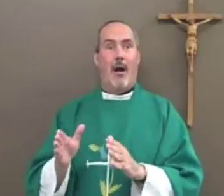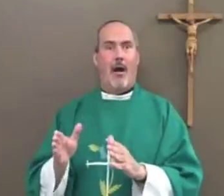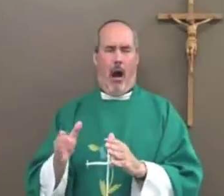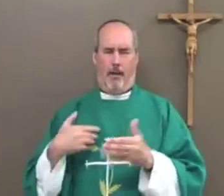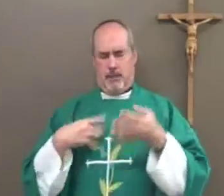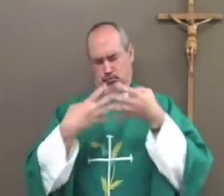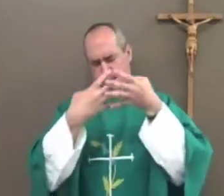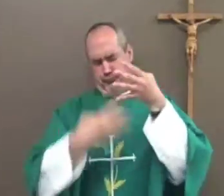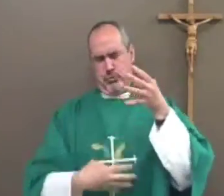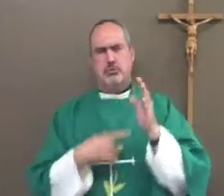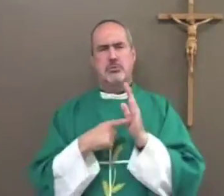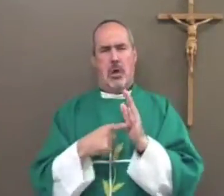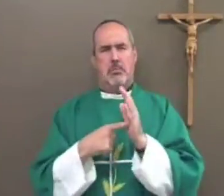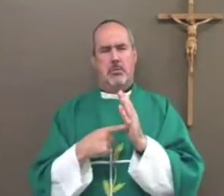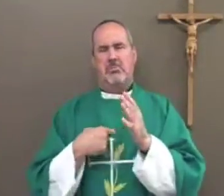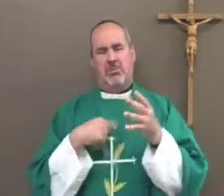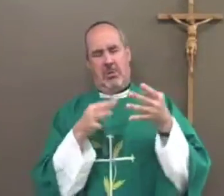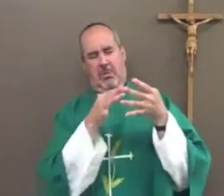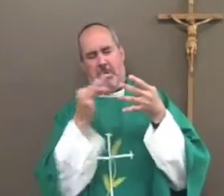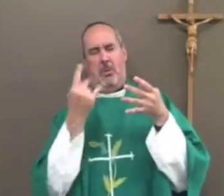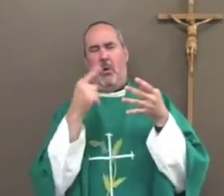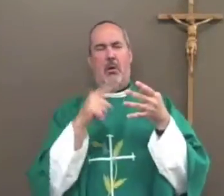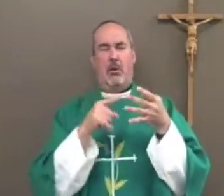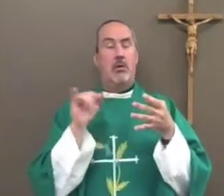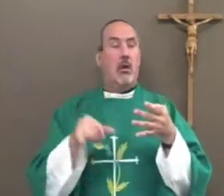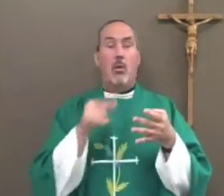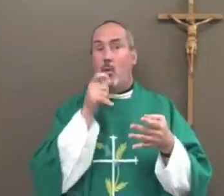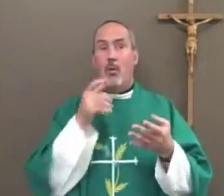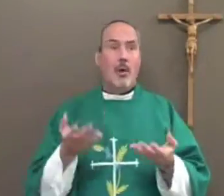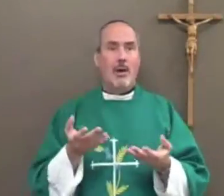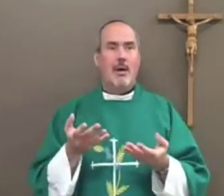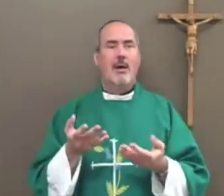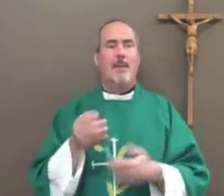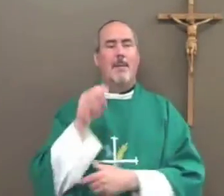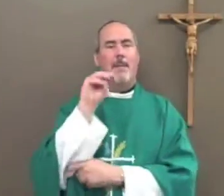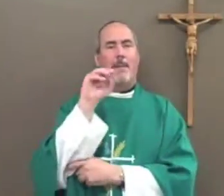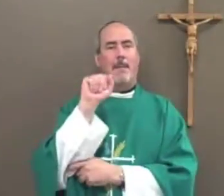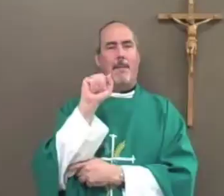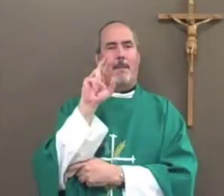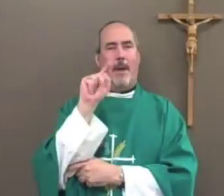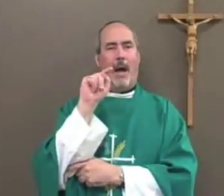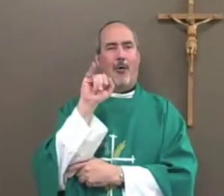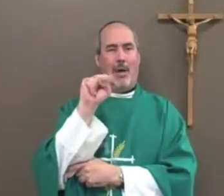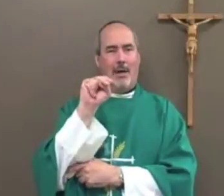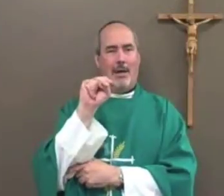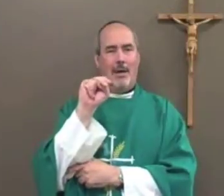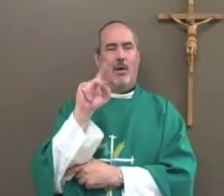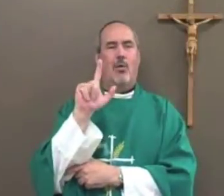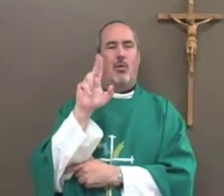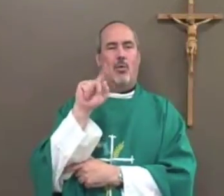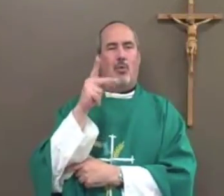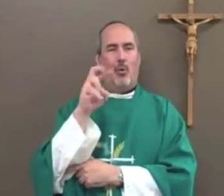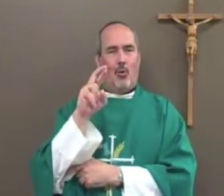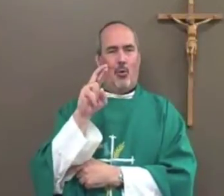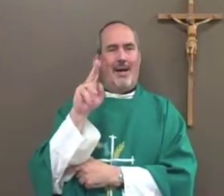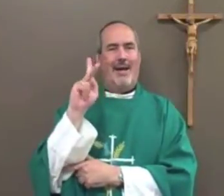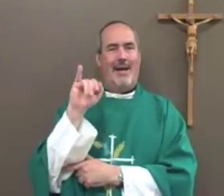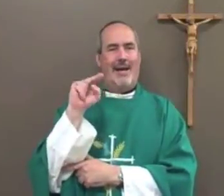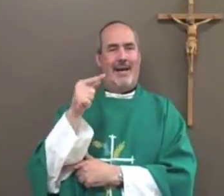people. But looking at following God's ways, well, let's look at one example of Martin Luther